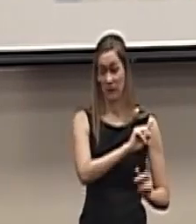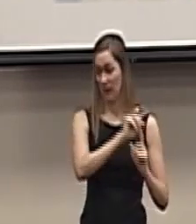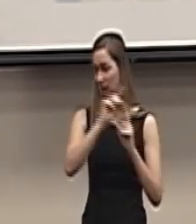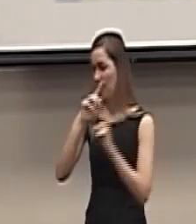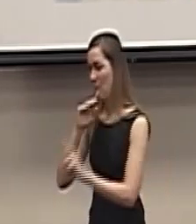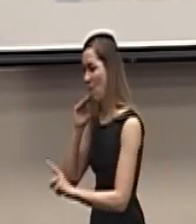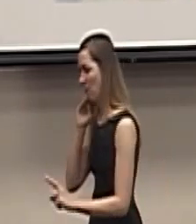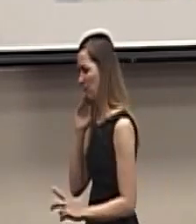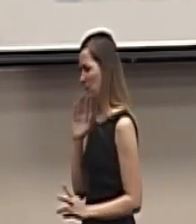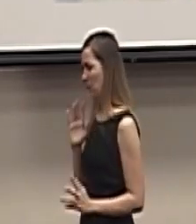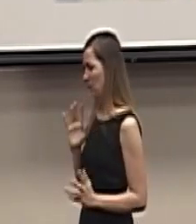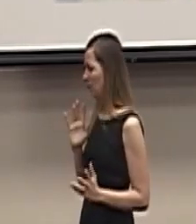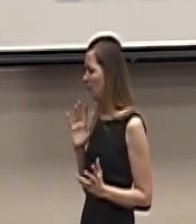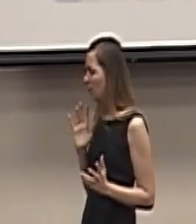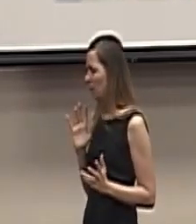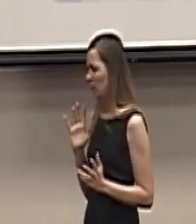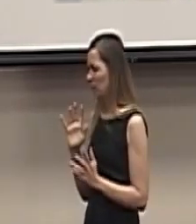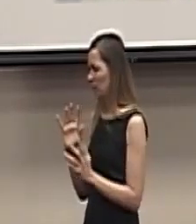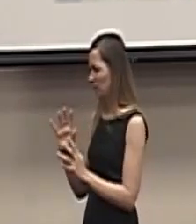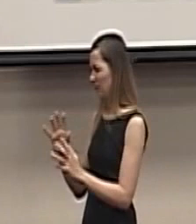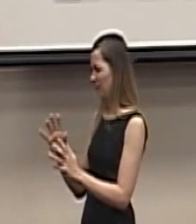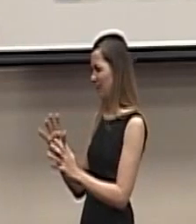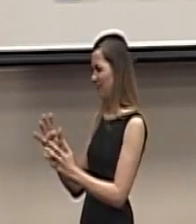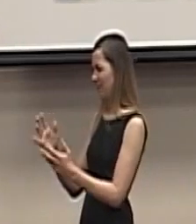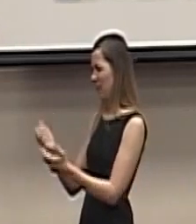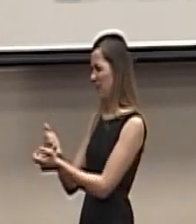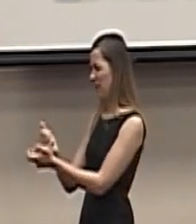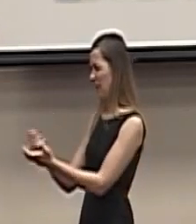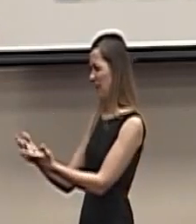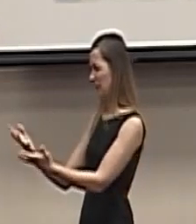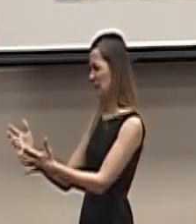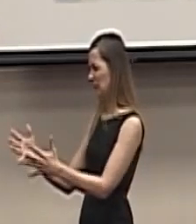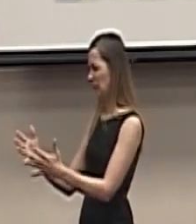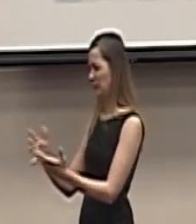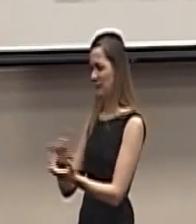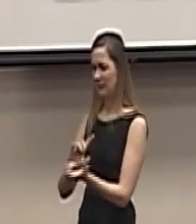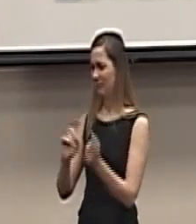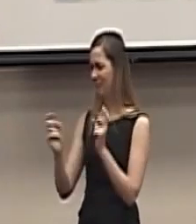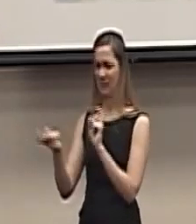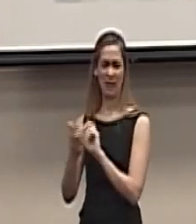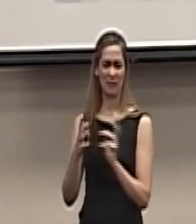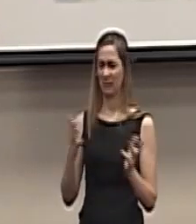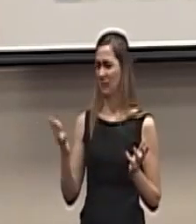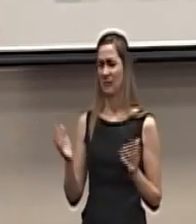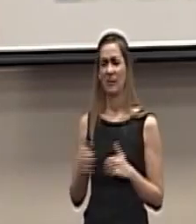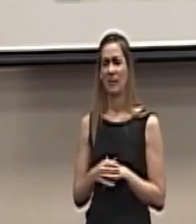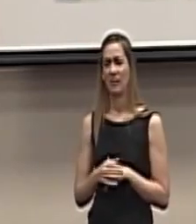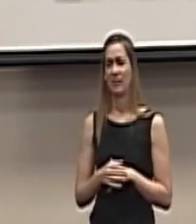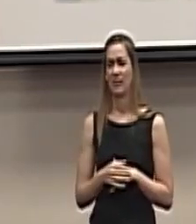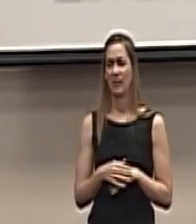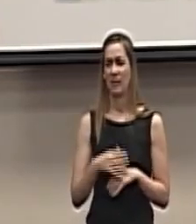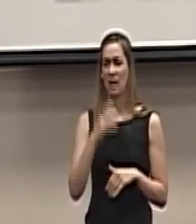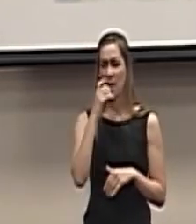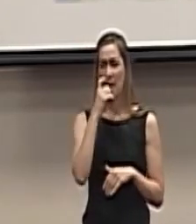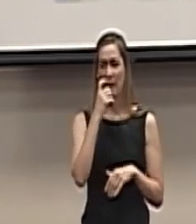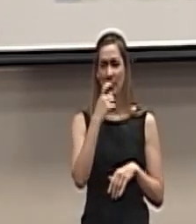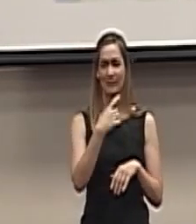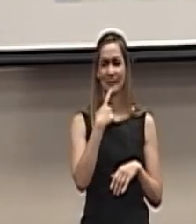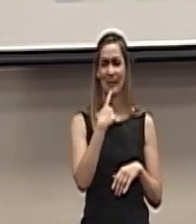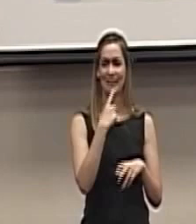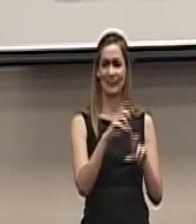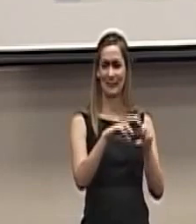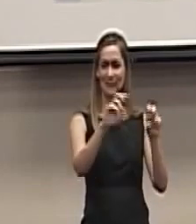like that whole system was gone. I didn't really know. Yeah, I like that wording that he used there. The